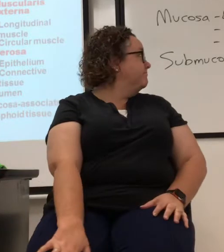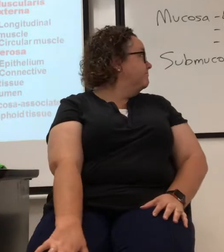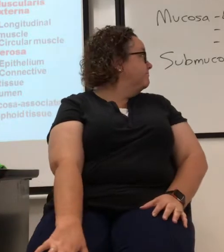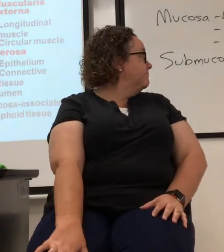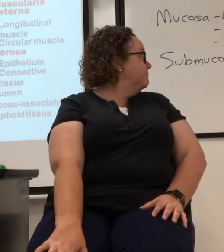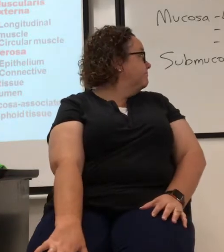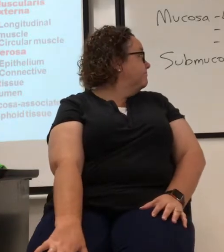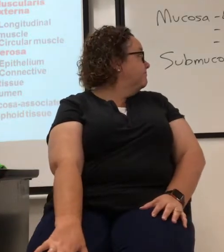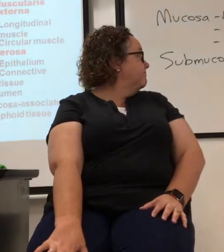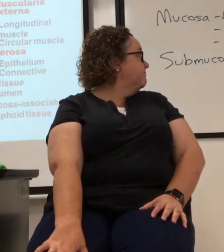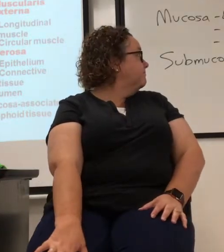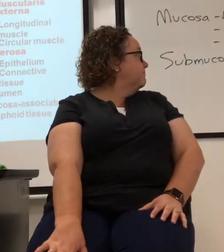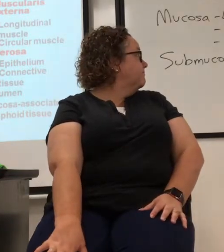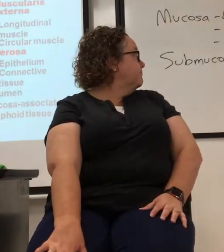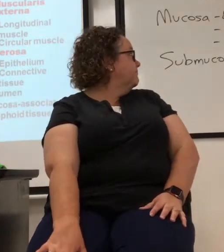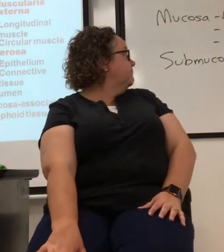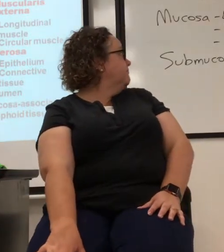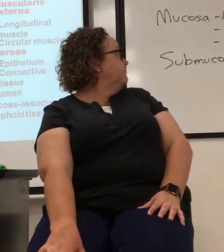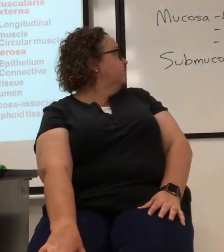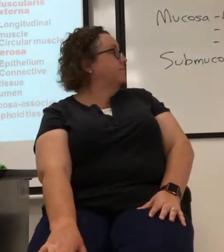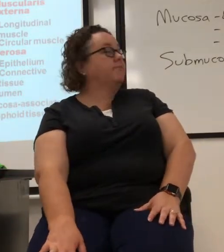Pronounced Brunner's, spelled Brunners.